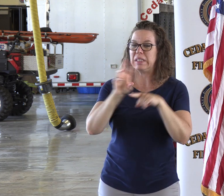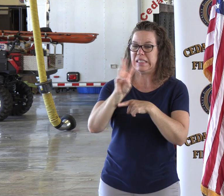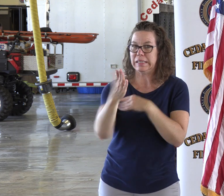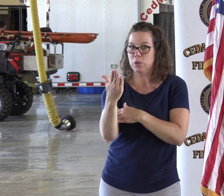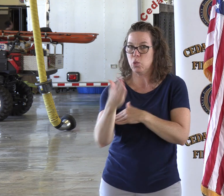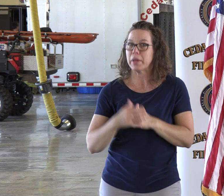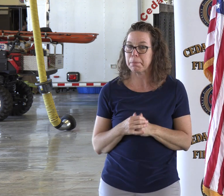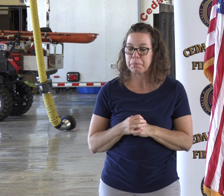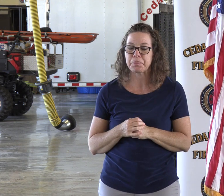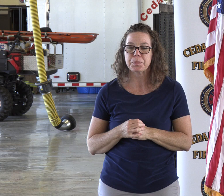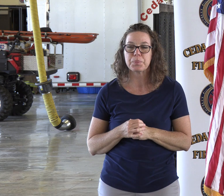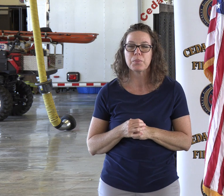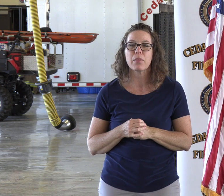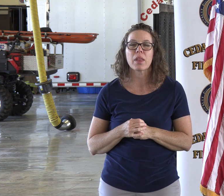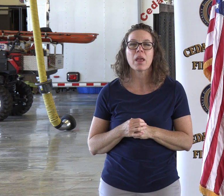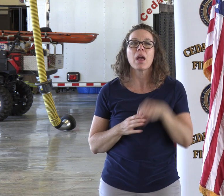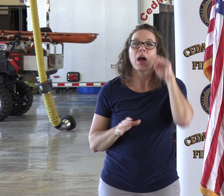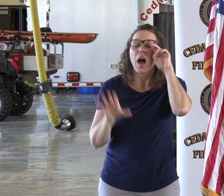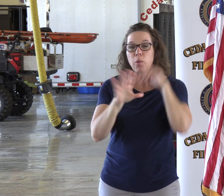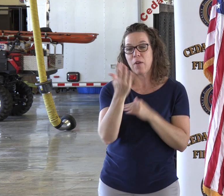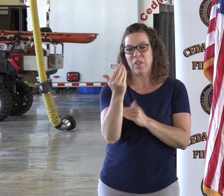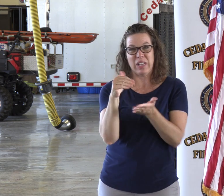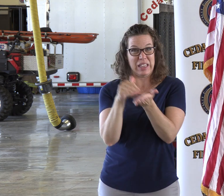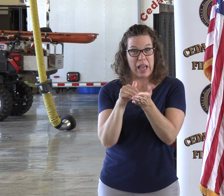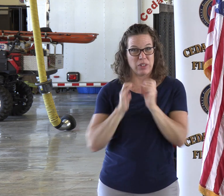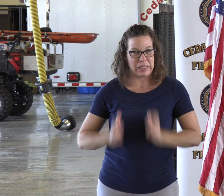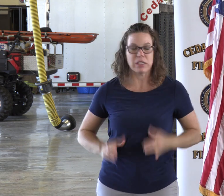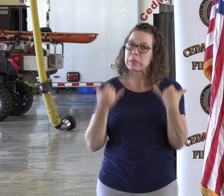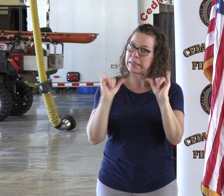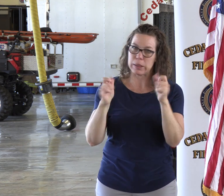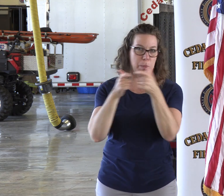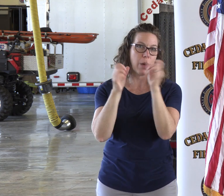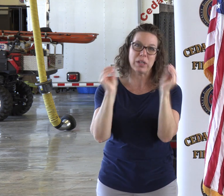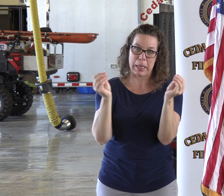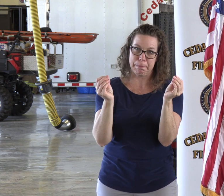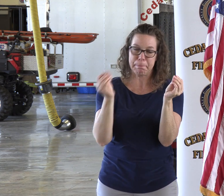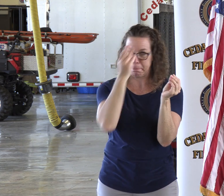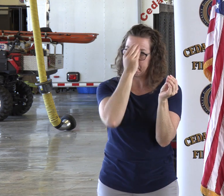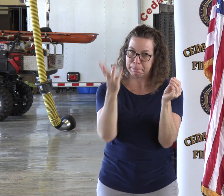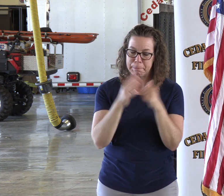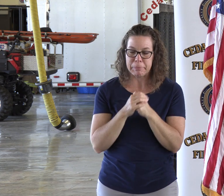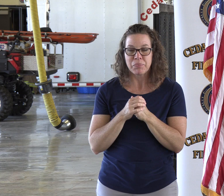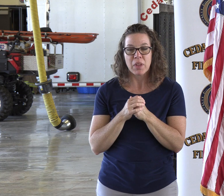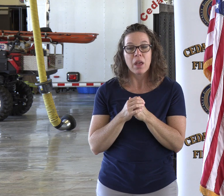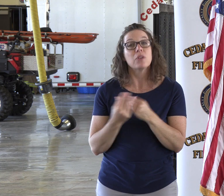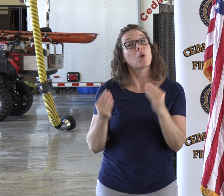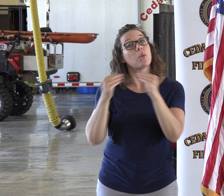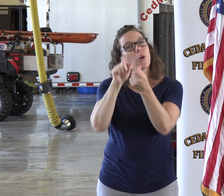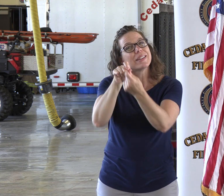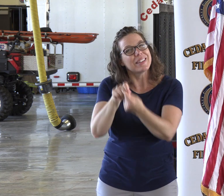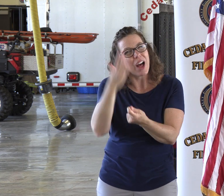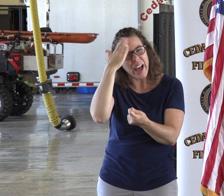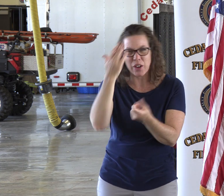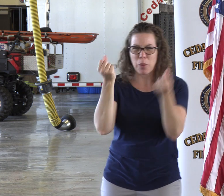morning, but approximately 15,000 customers remained without power at that time. To give you a little more detail, because I know